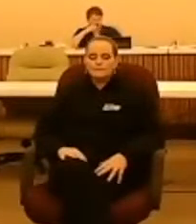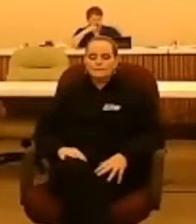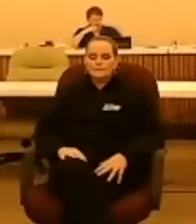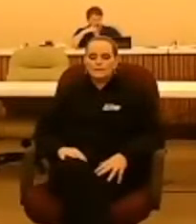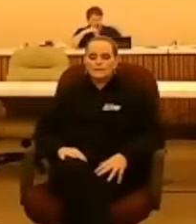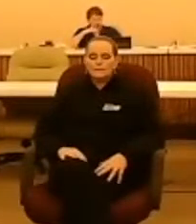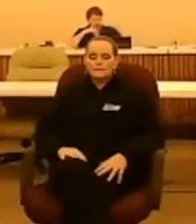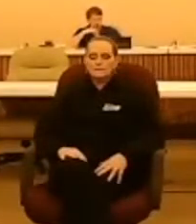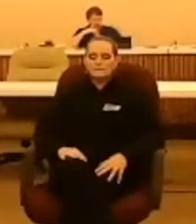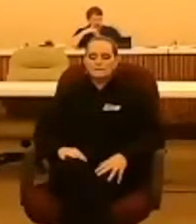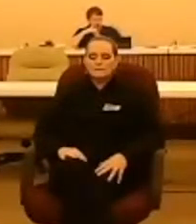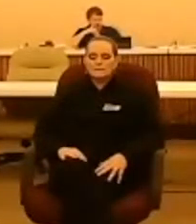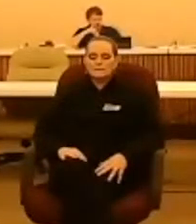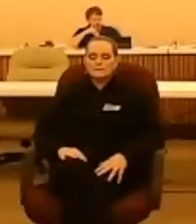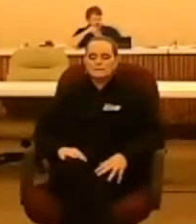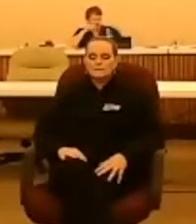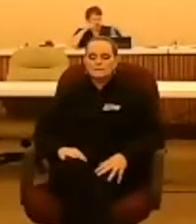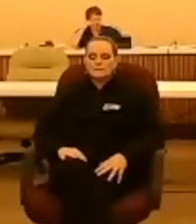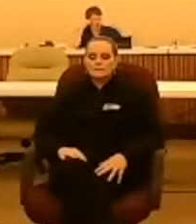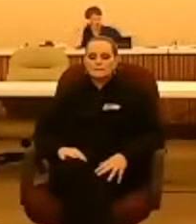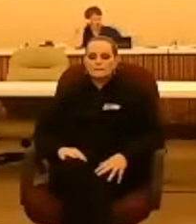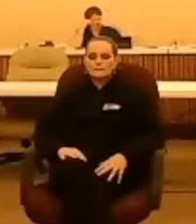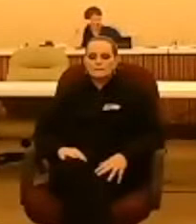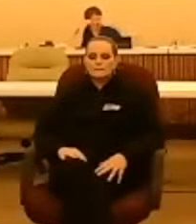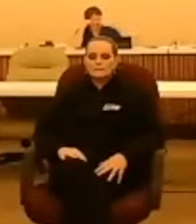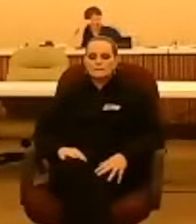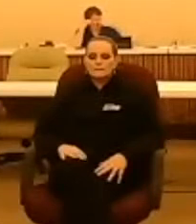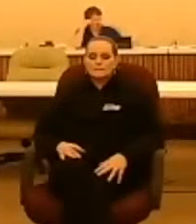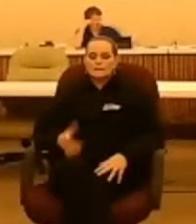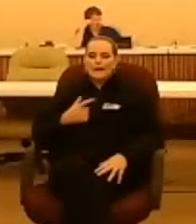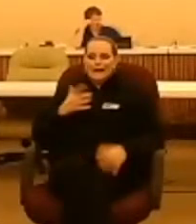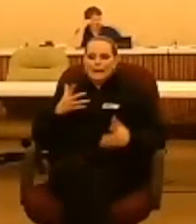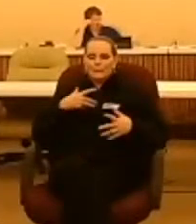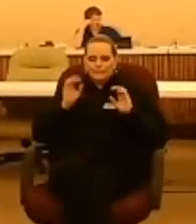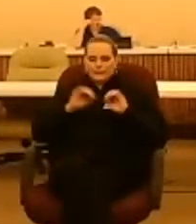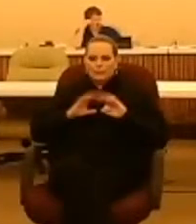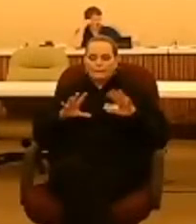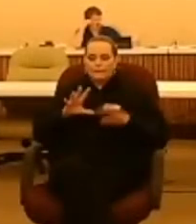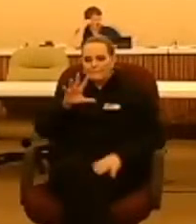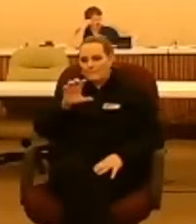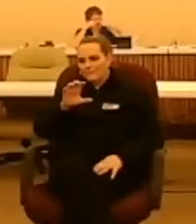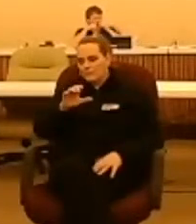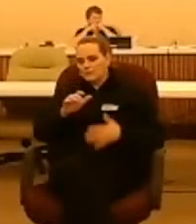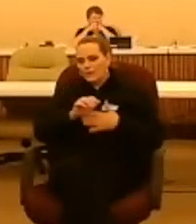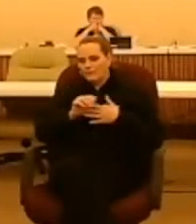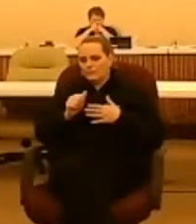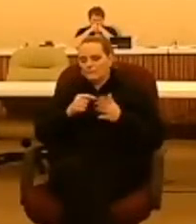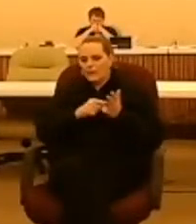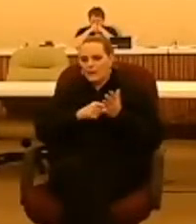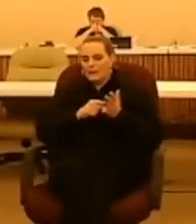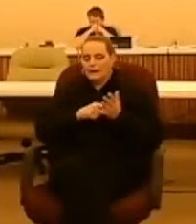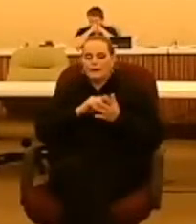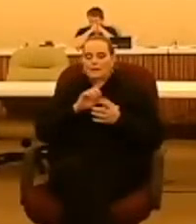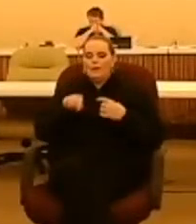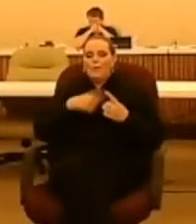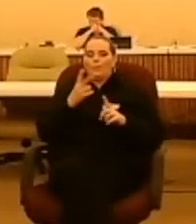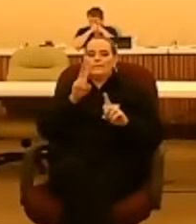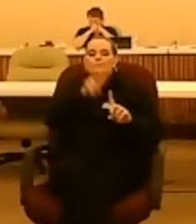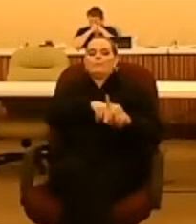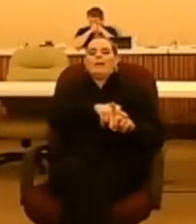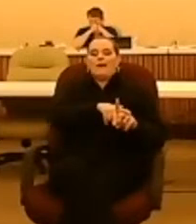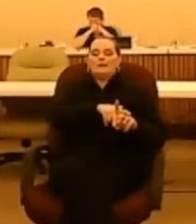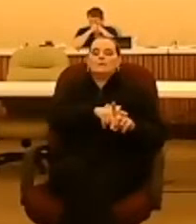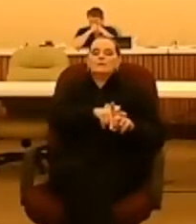think just to be clear that the $500 fine really only applies to the